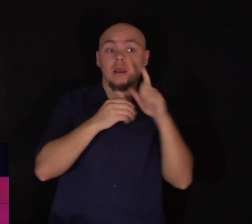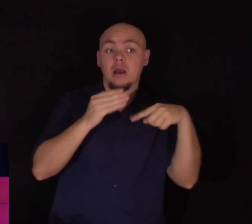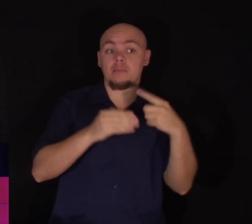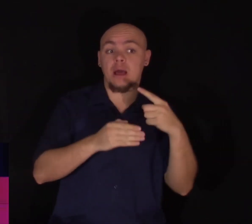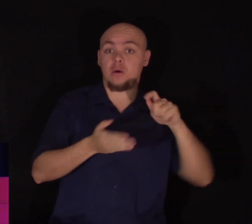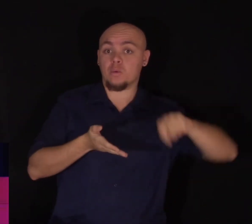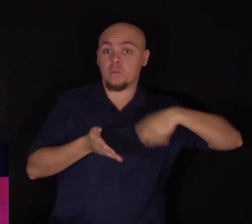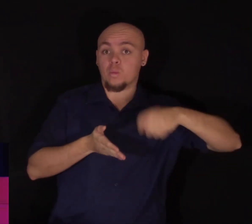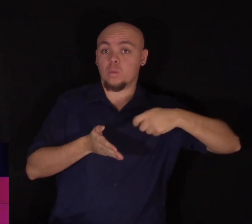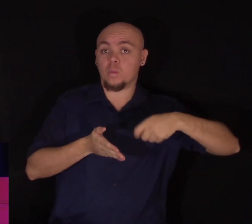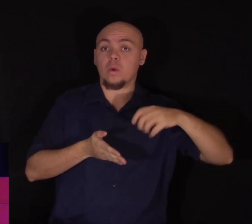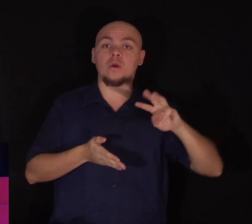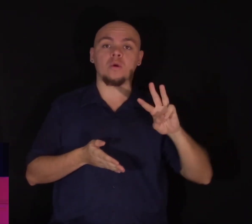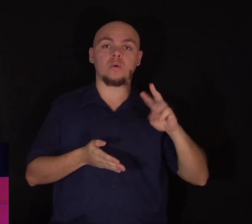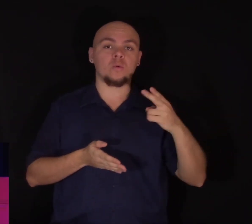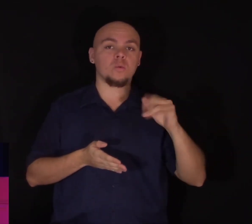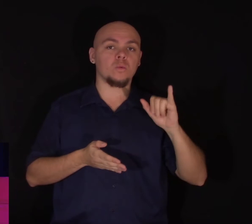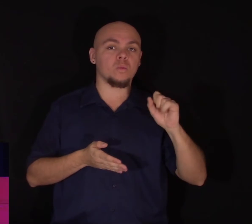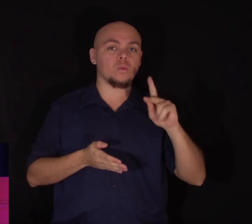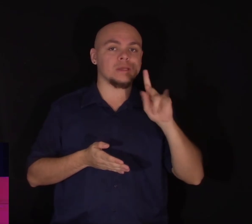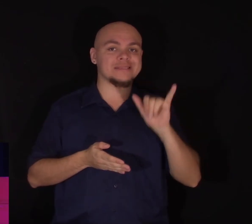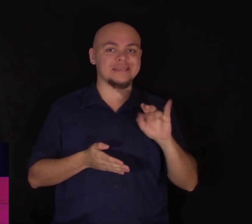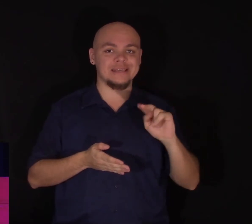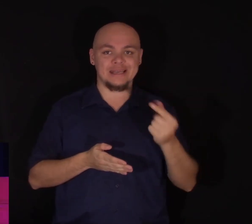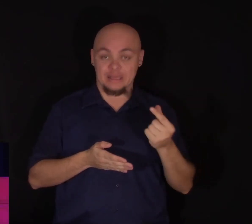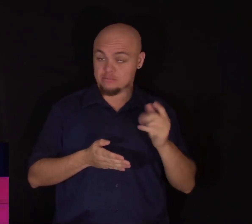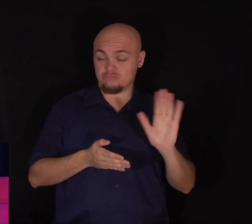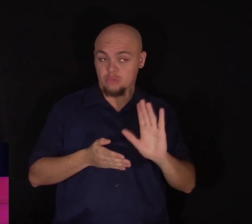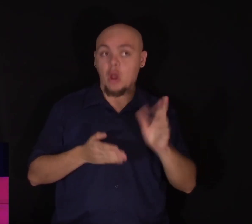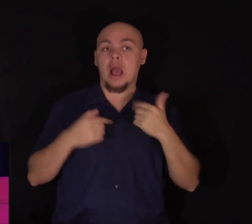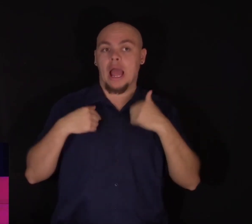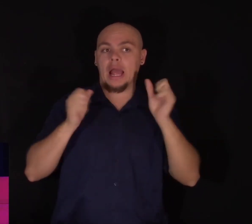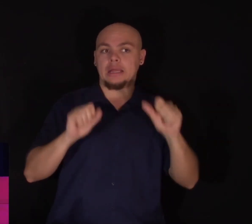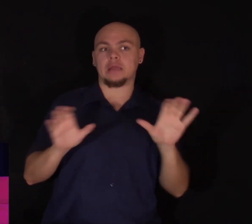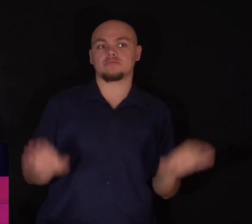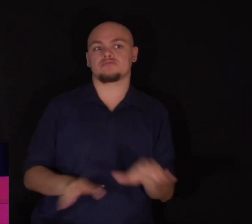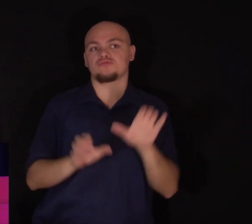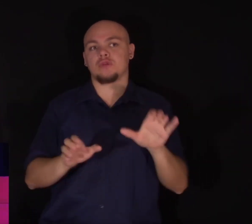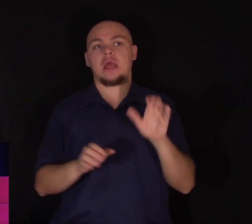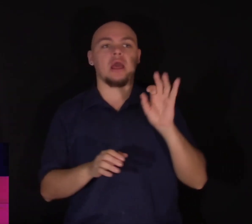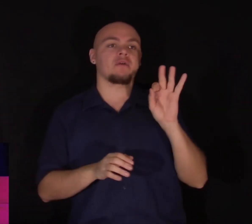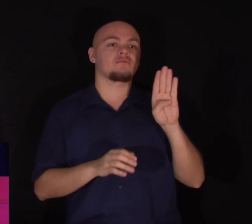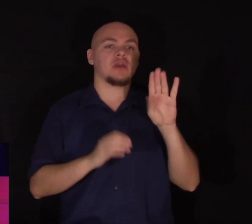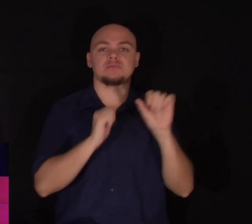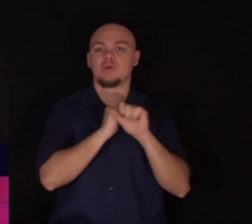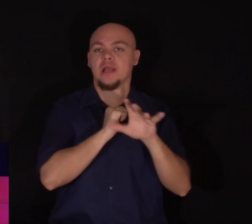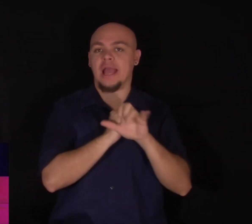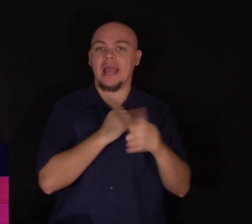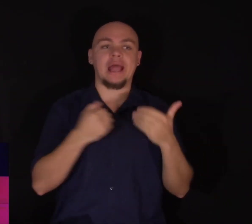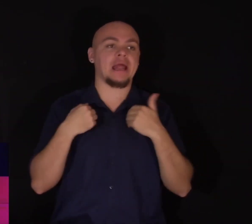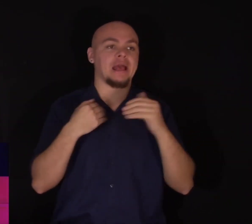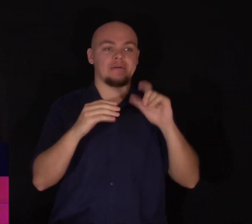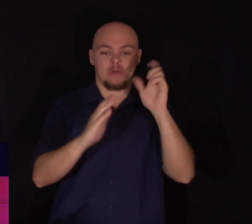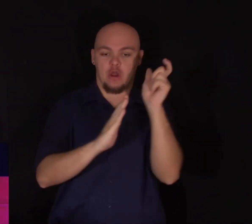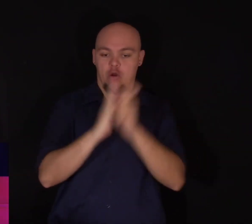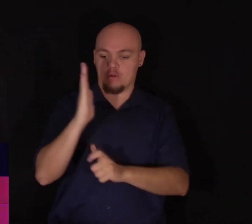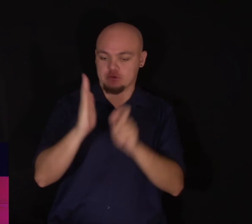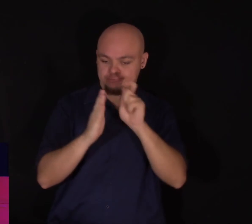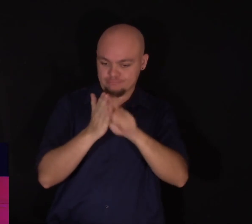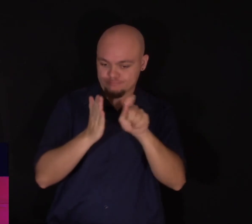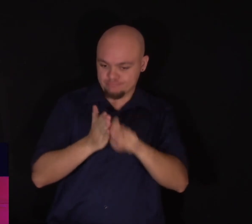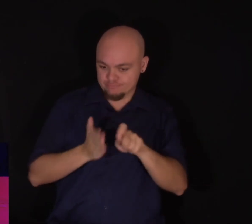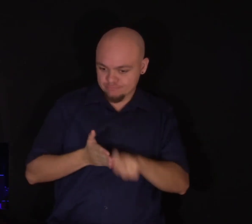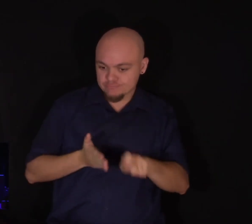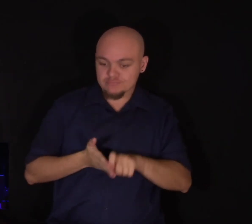something like this that actually matters. I launched a petition, I wrote Facebook ads, I did editorials, and that's when I realized